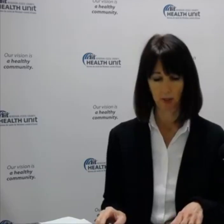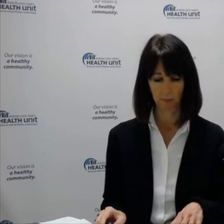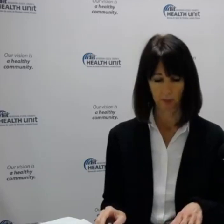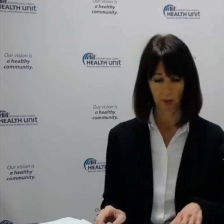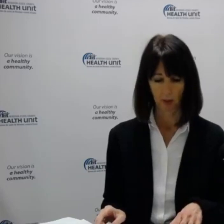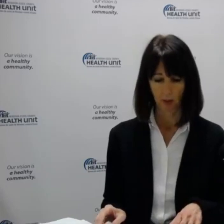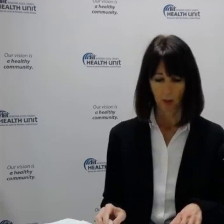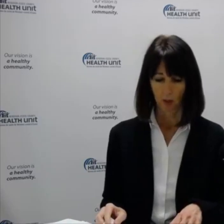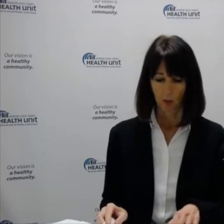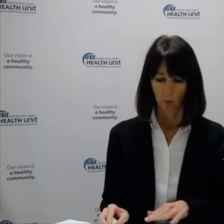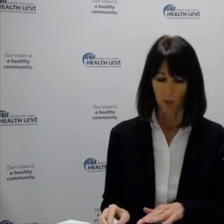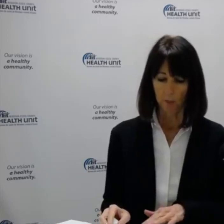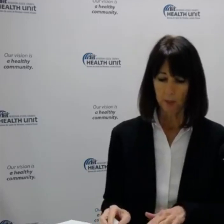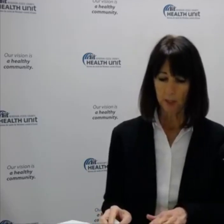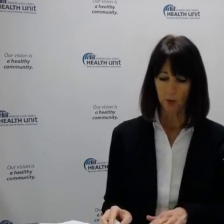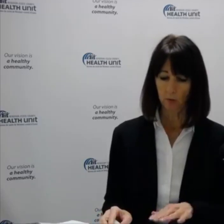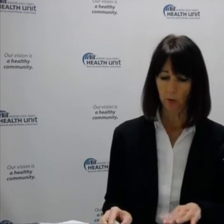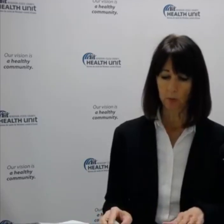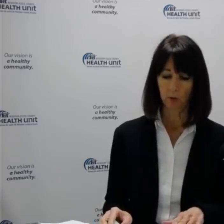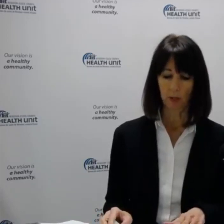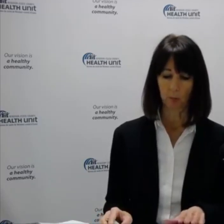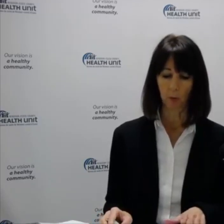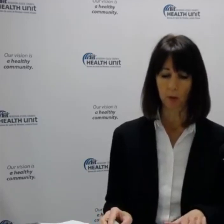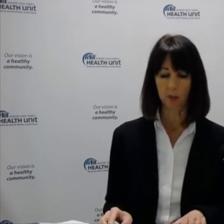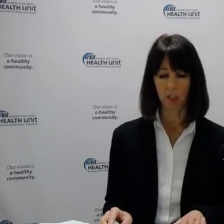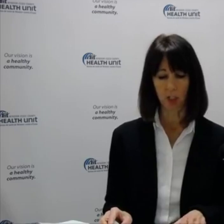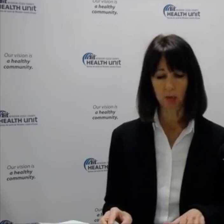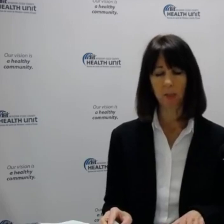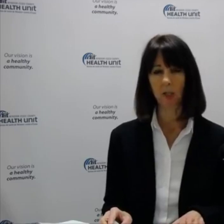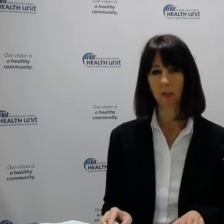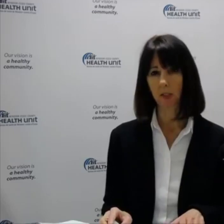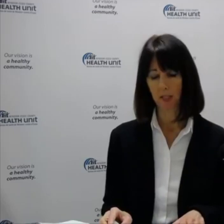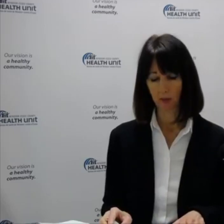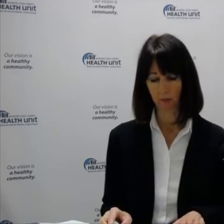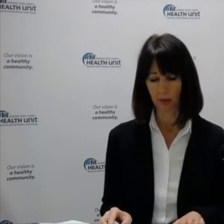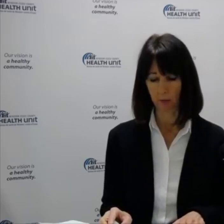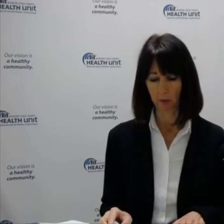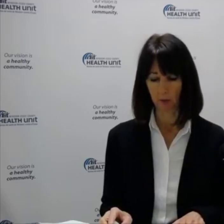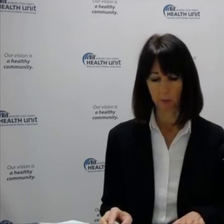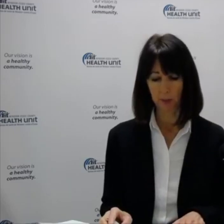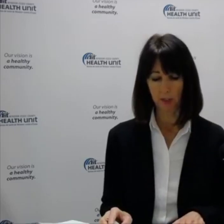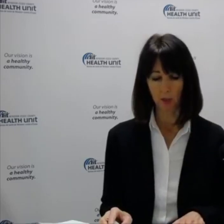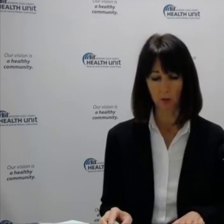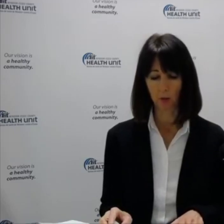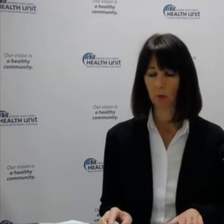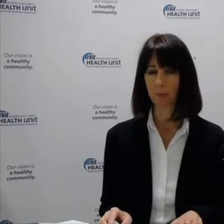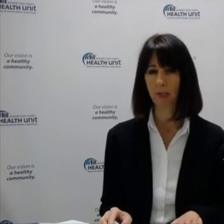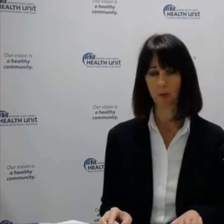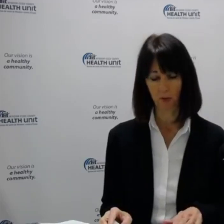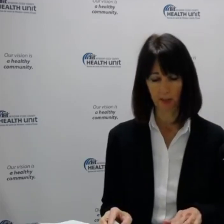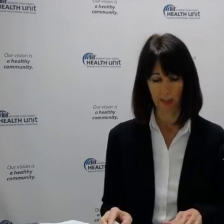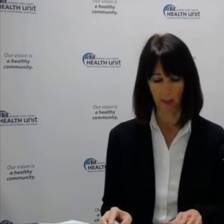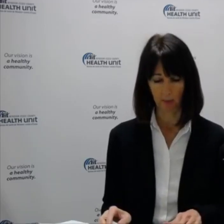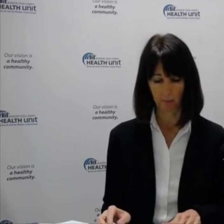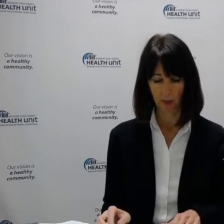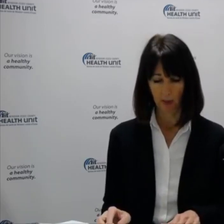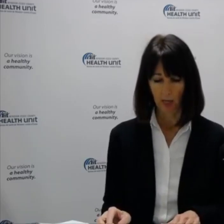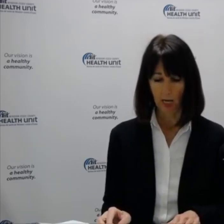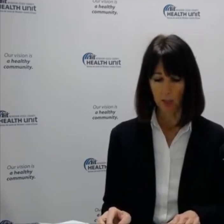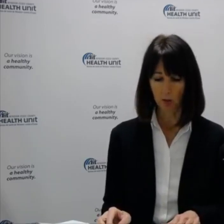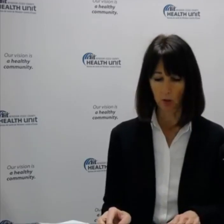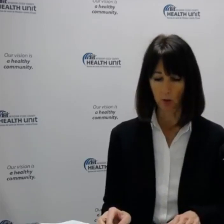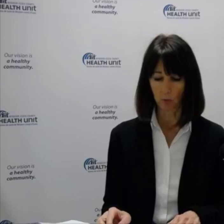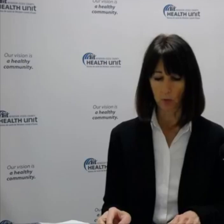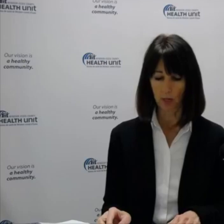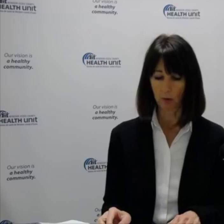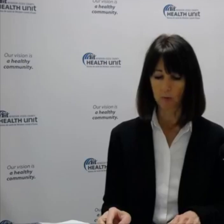Unit. We are pleased to inform you that the portal to check results is now available. Please go to our website for the link. As